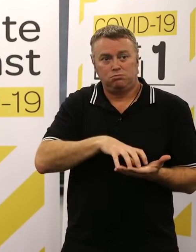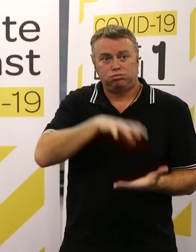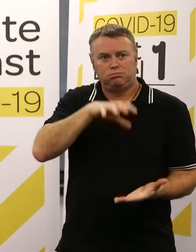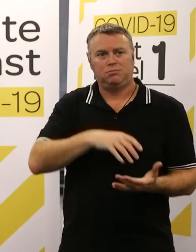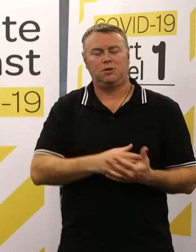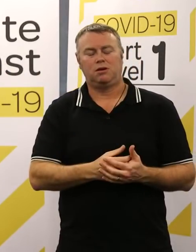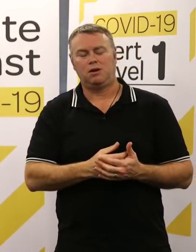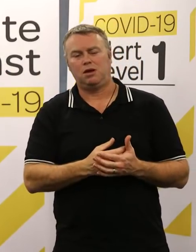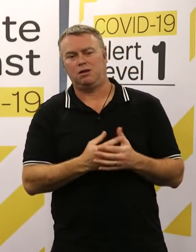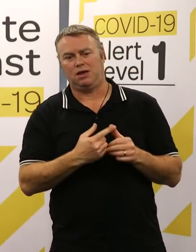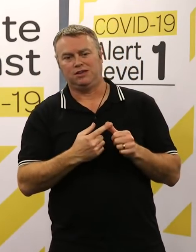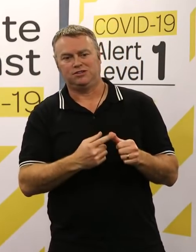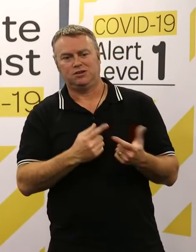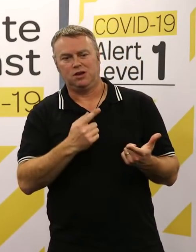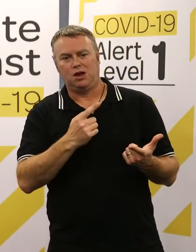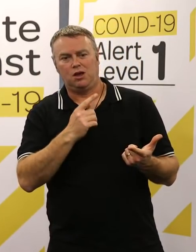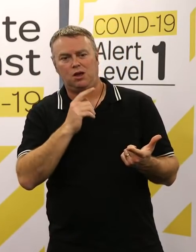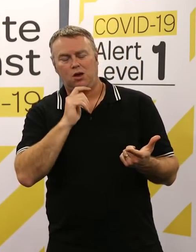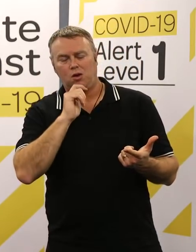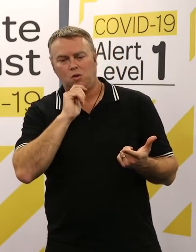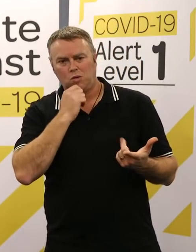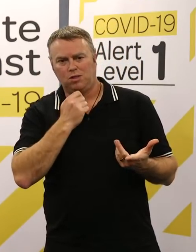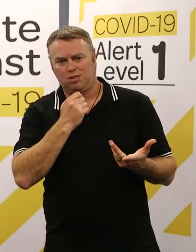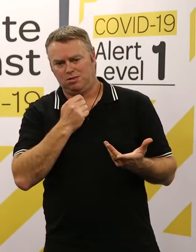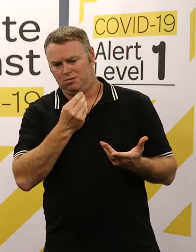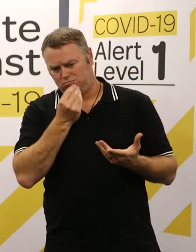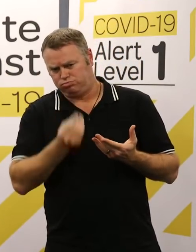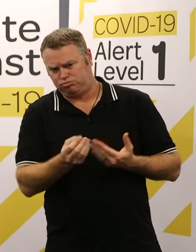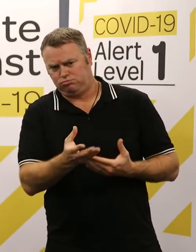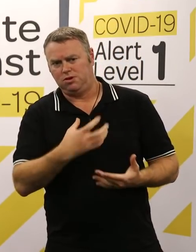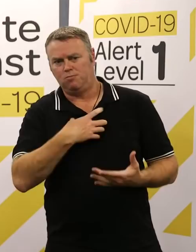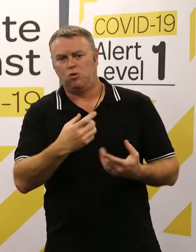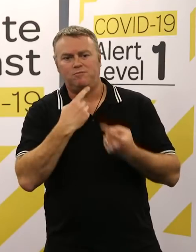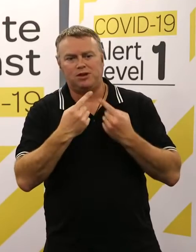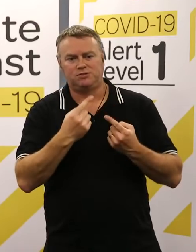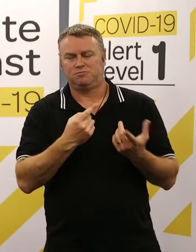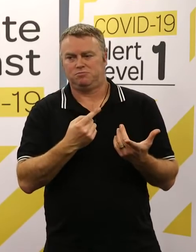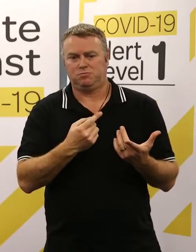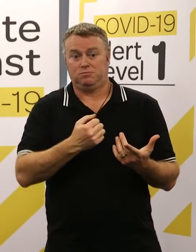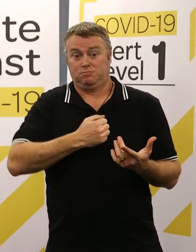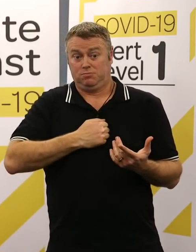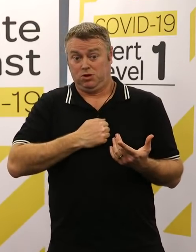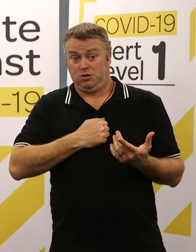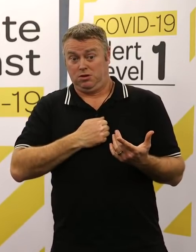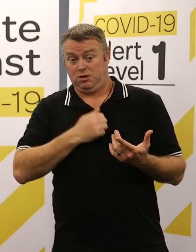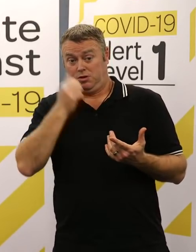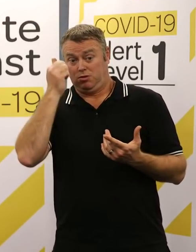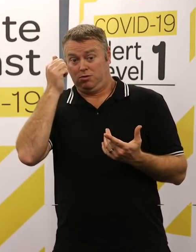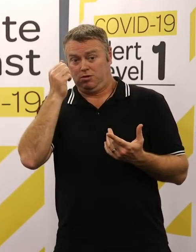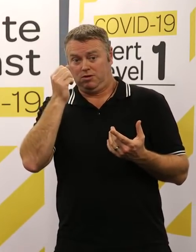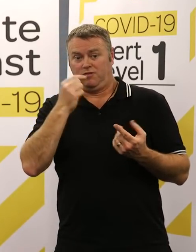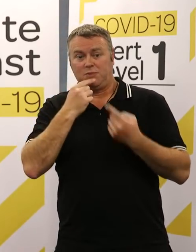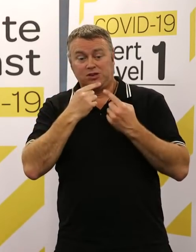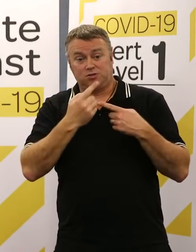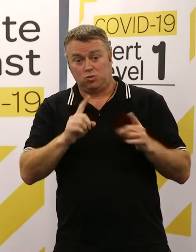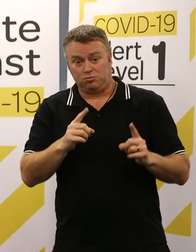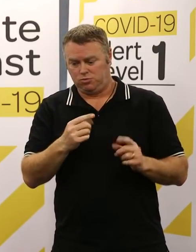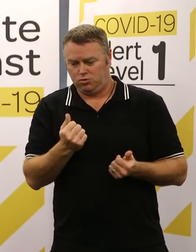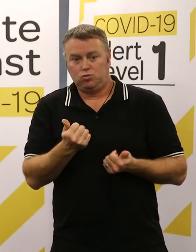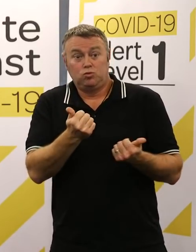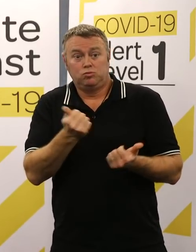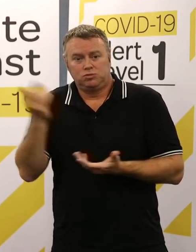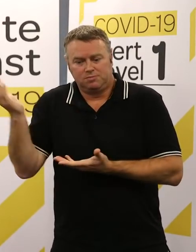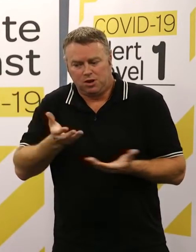team working on this, that we've got good good stocks and good supply chains, and of course our new national distribution system. It's taken